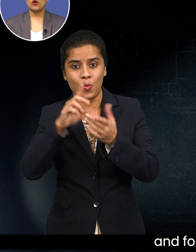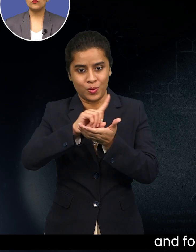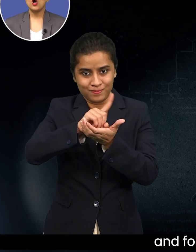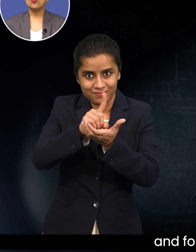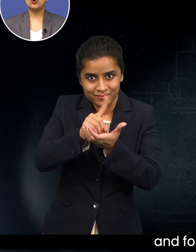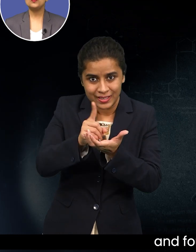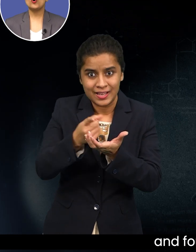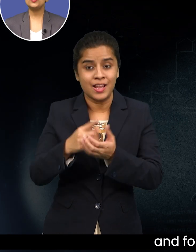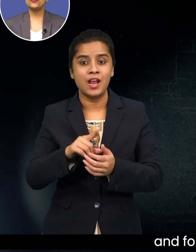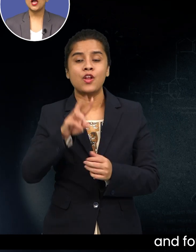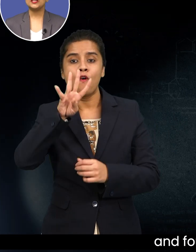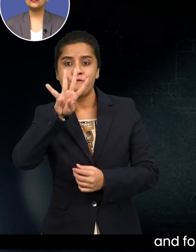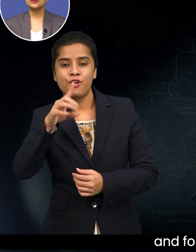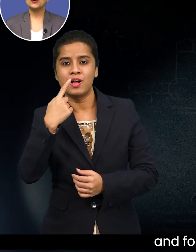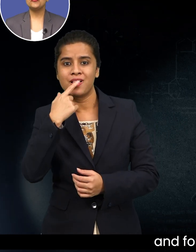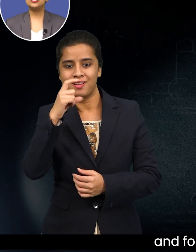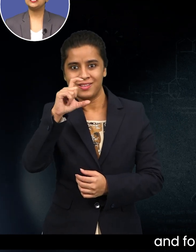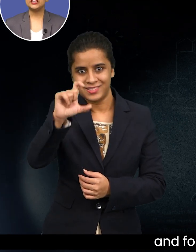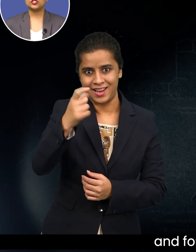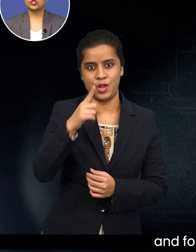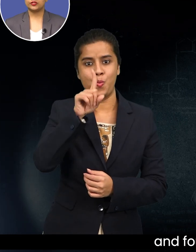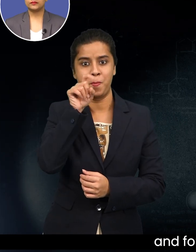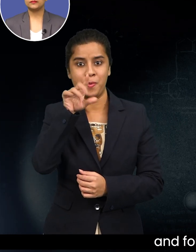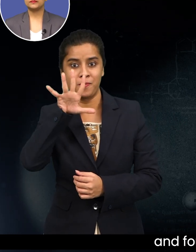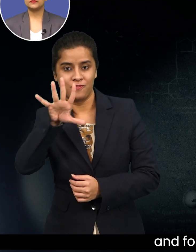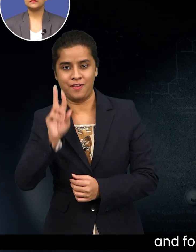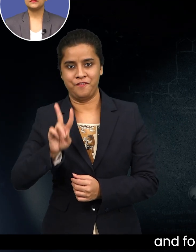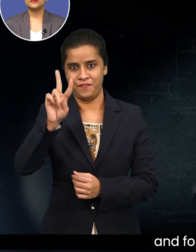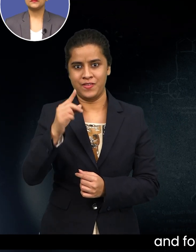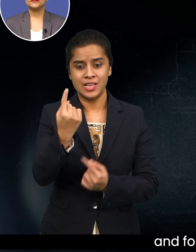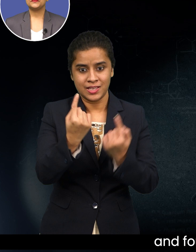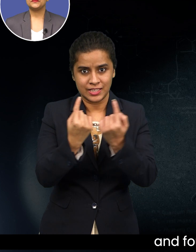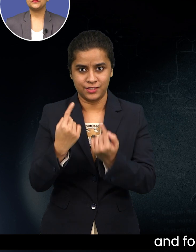cells of 1.5 V each.